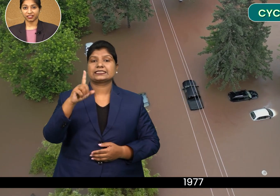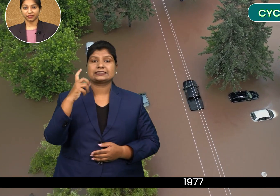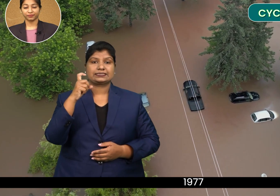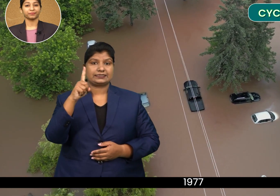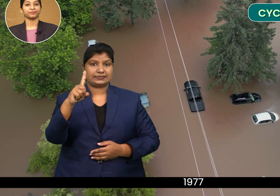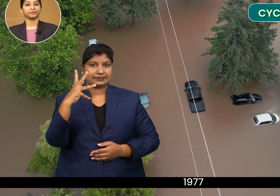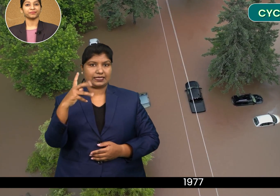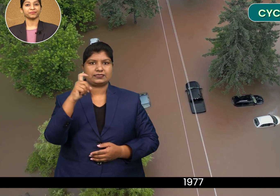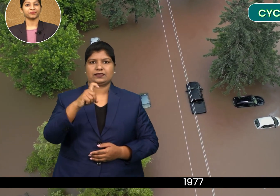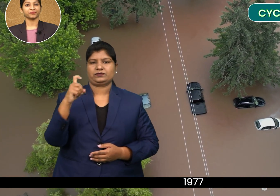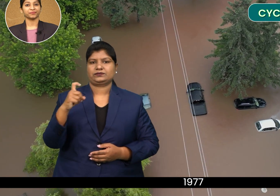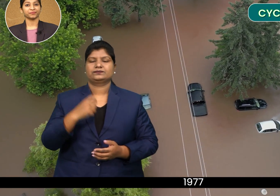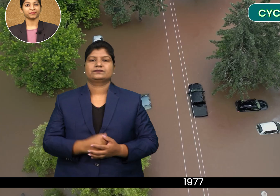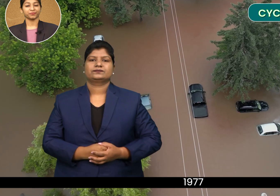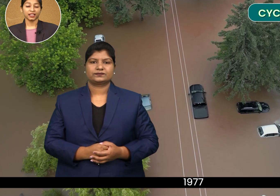1977,